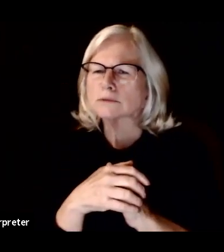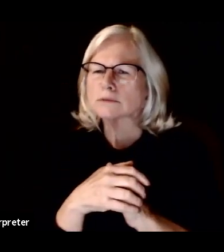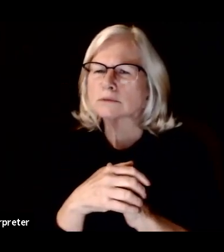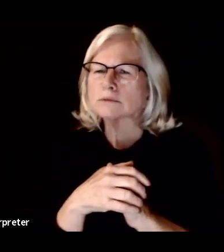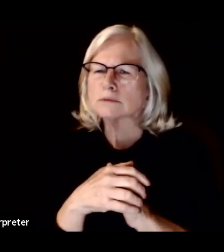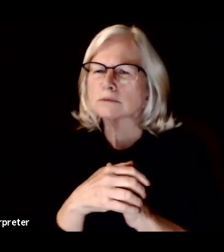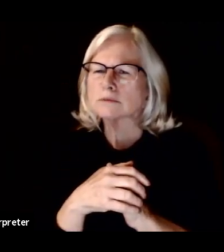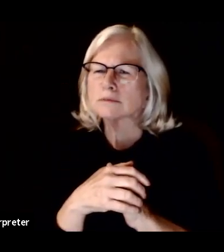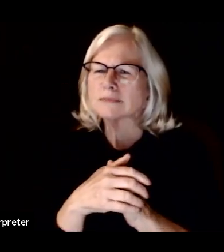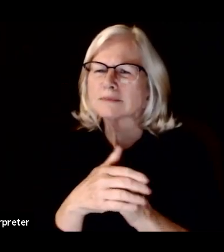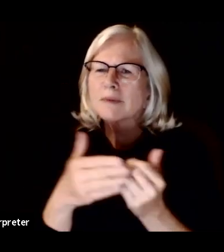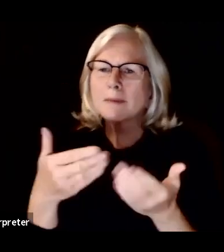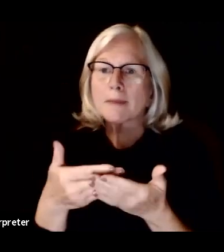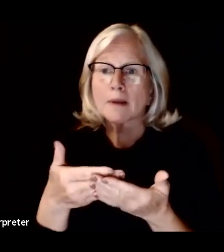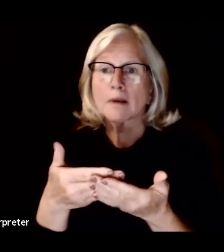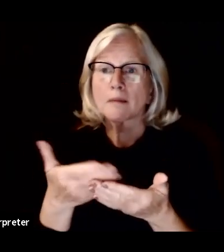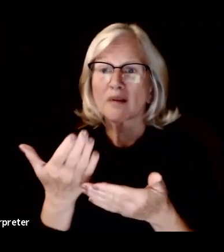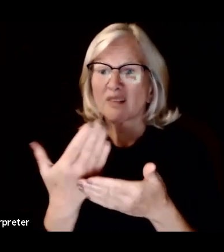or obesity.